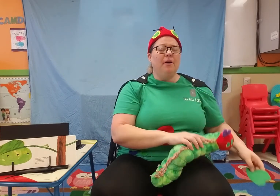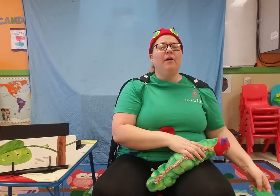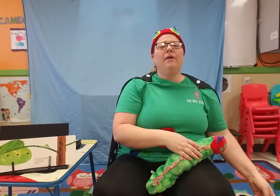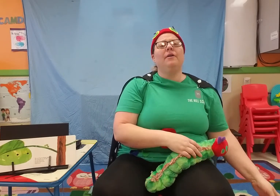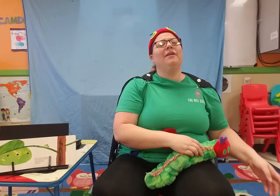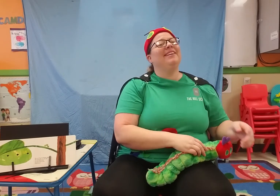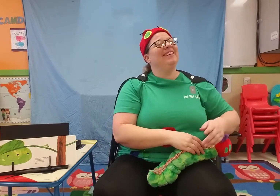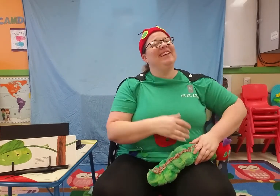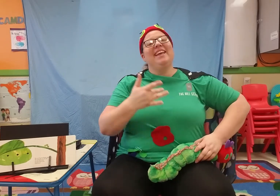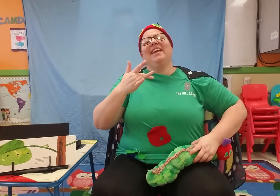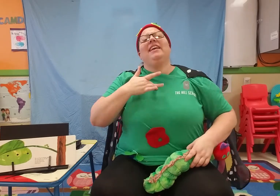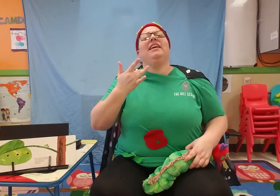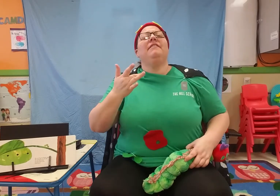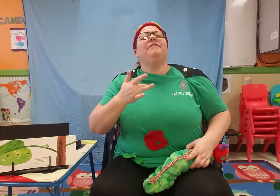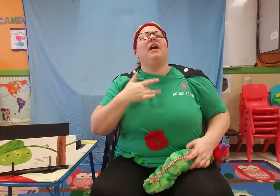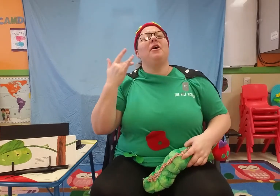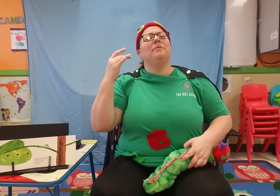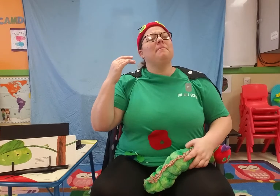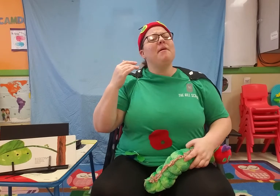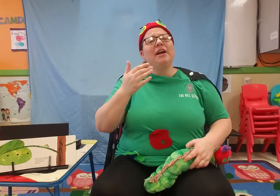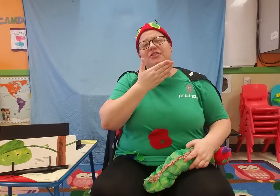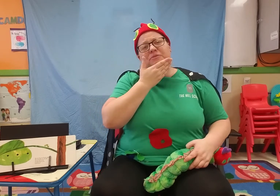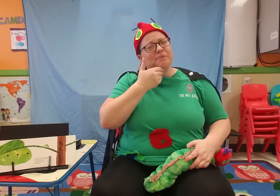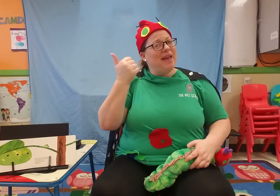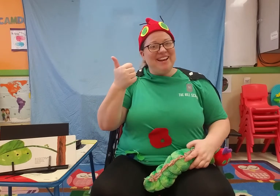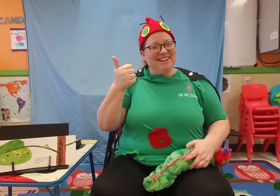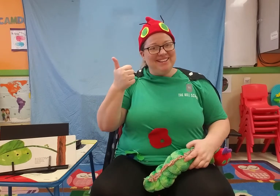Oh, he felt much better.